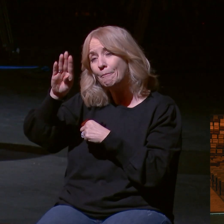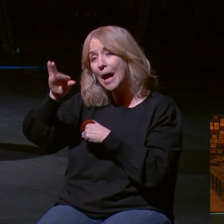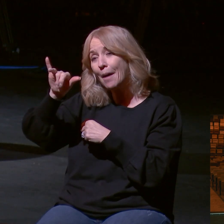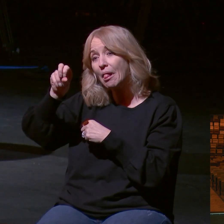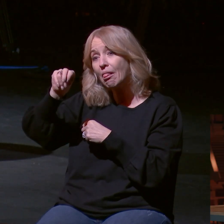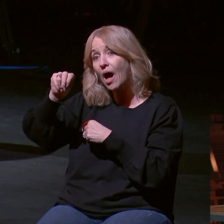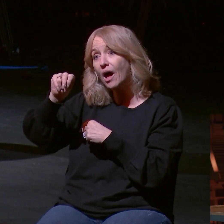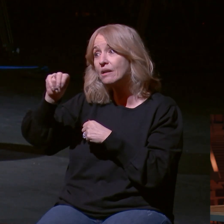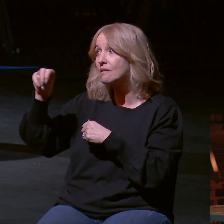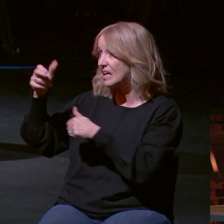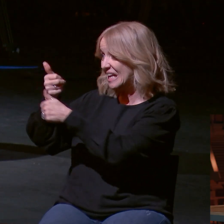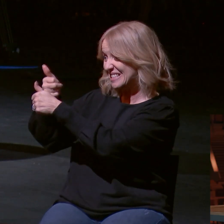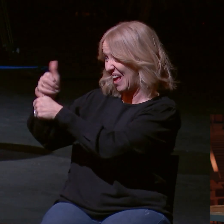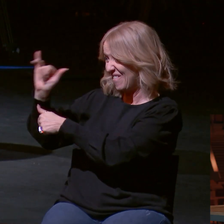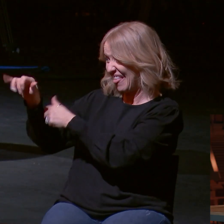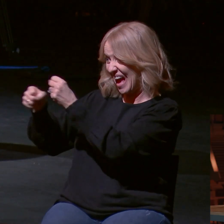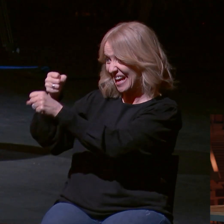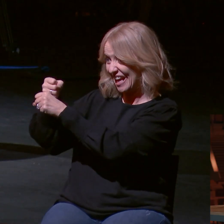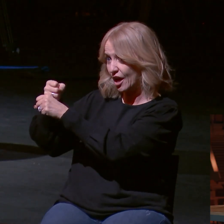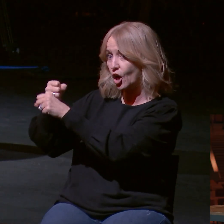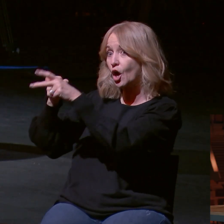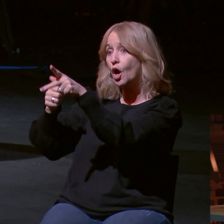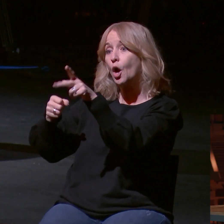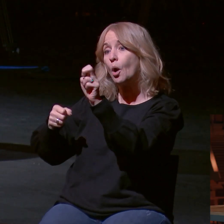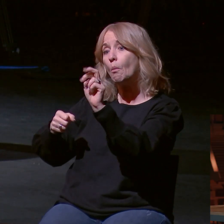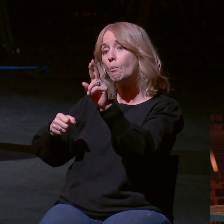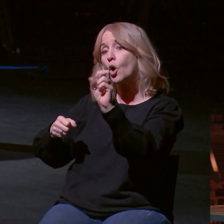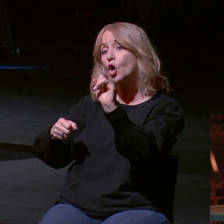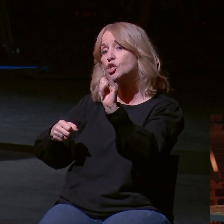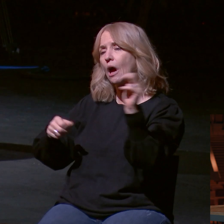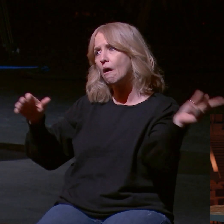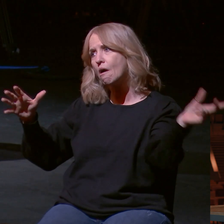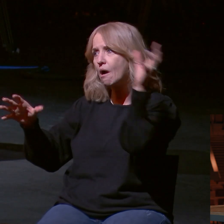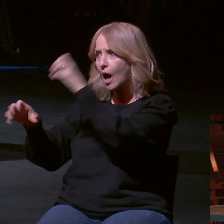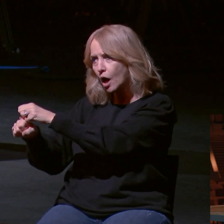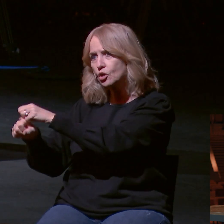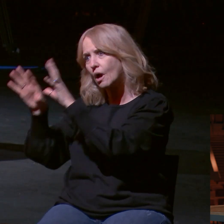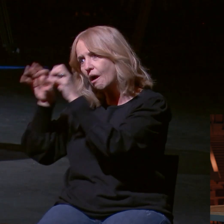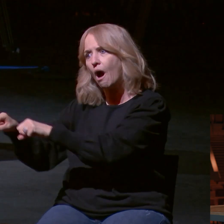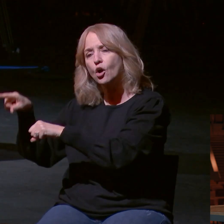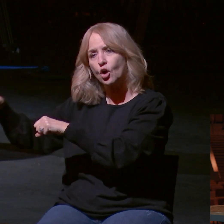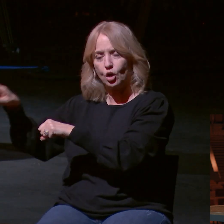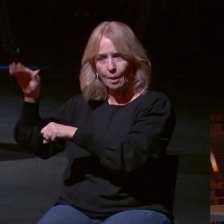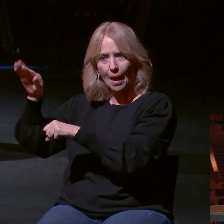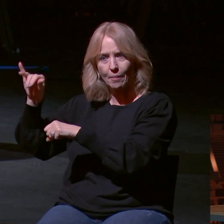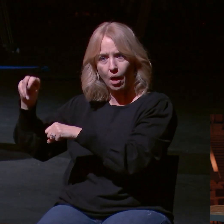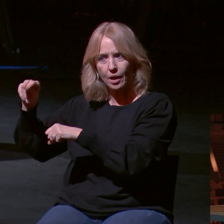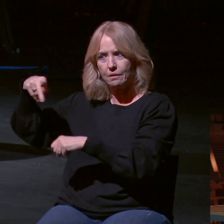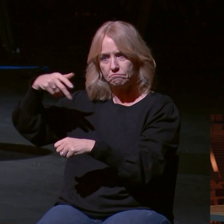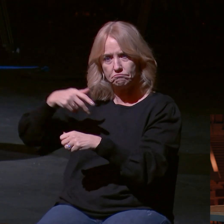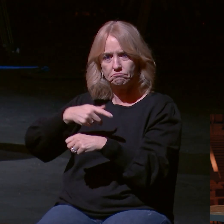of Persia. And later on in the book of Ezra, we read what would happen to the Israelites under the reign of